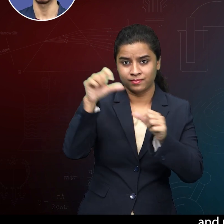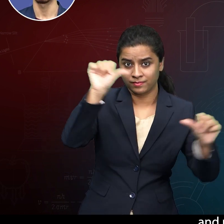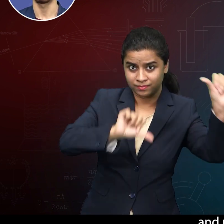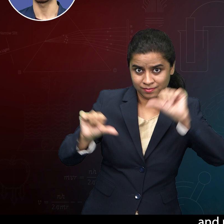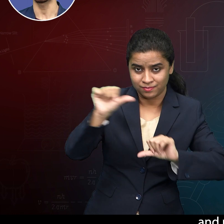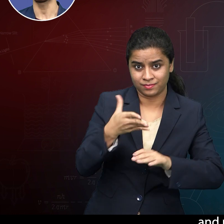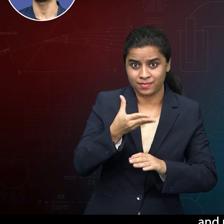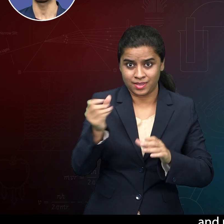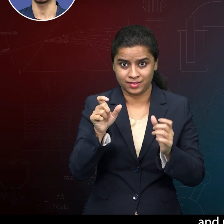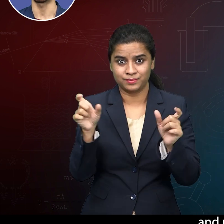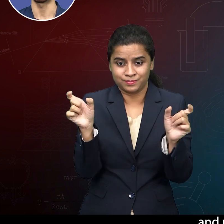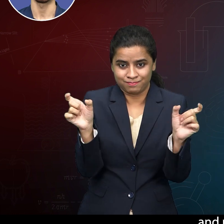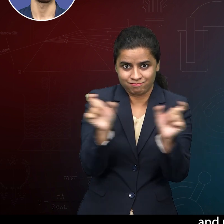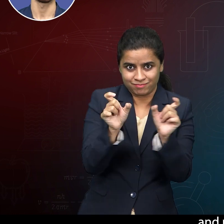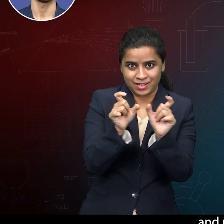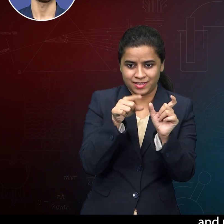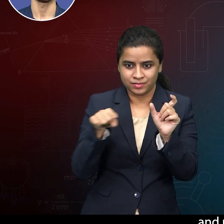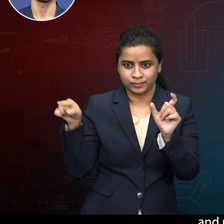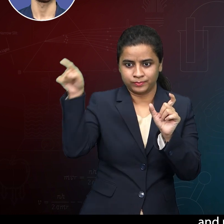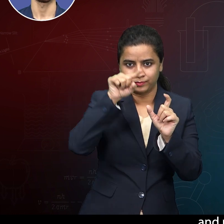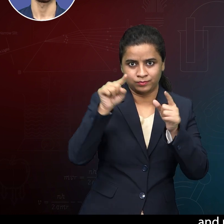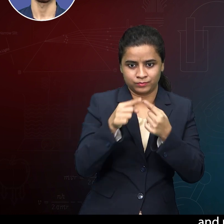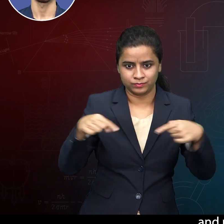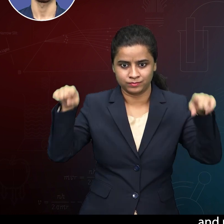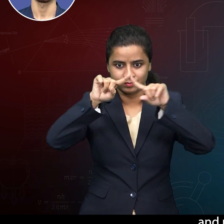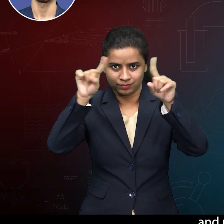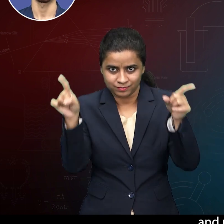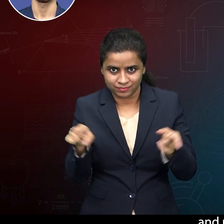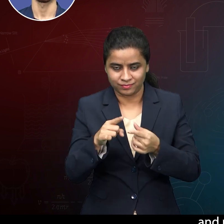and magnetic field lines.